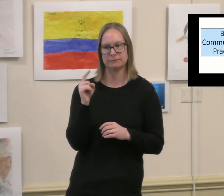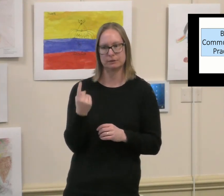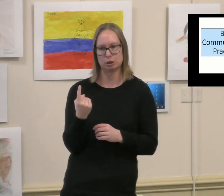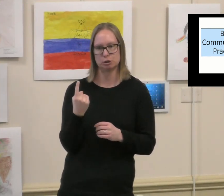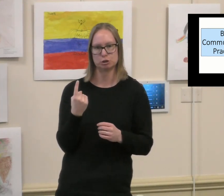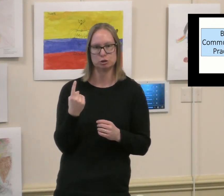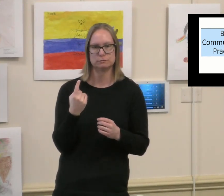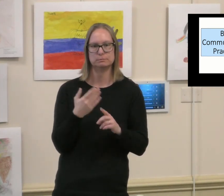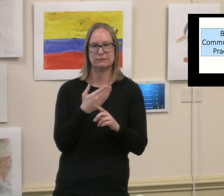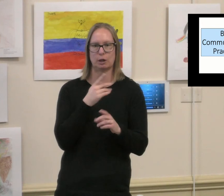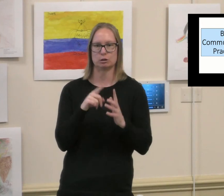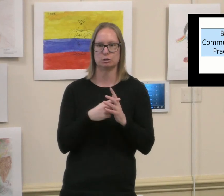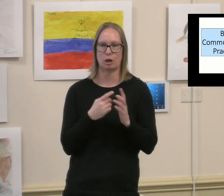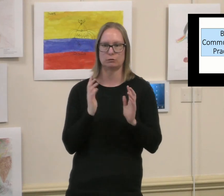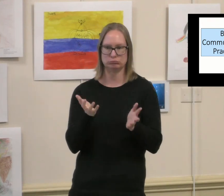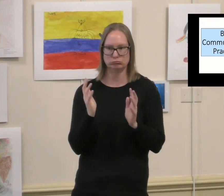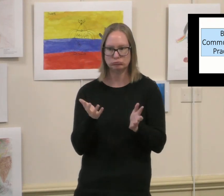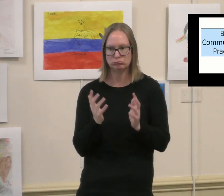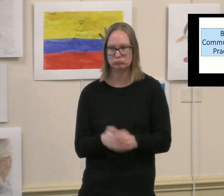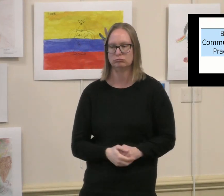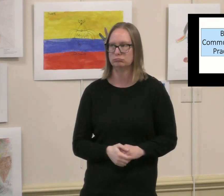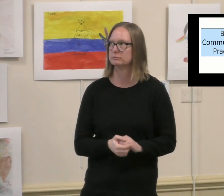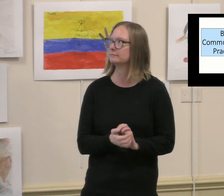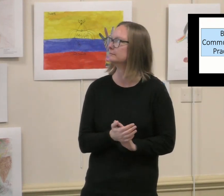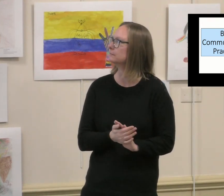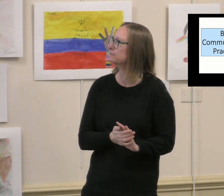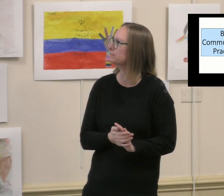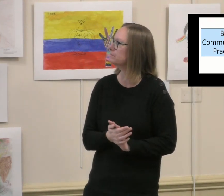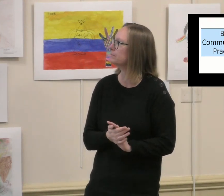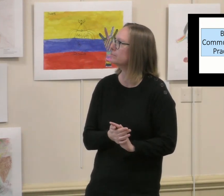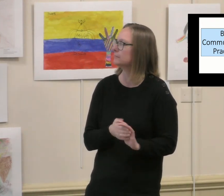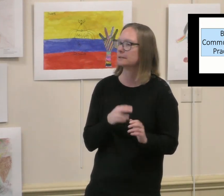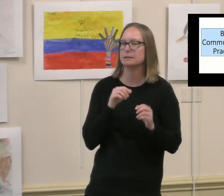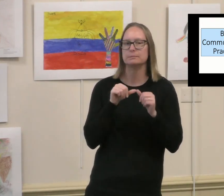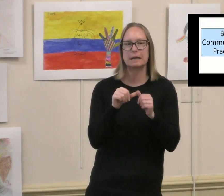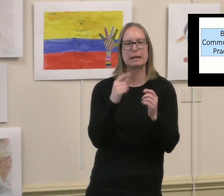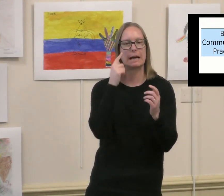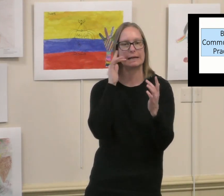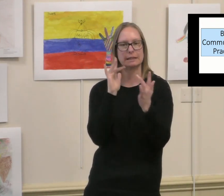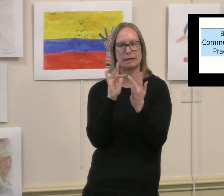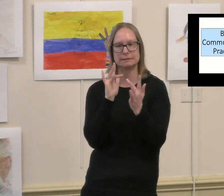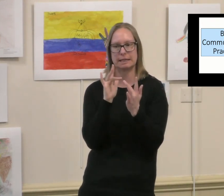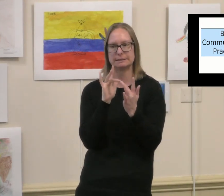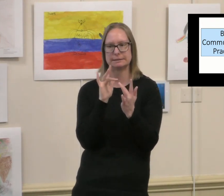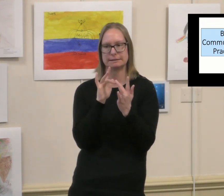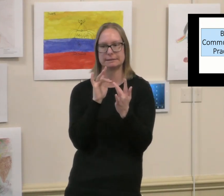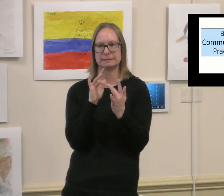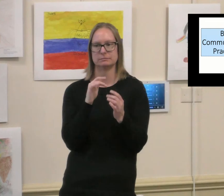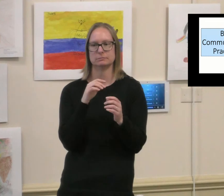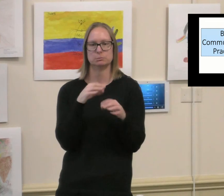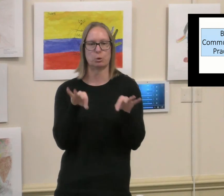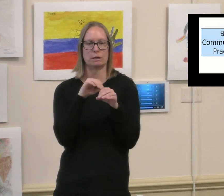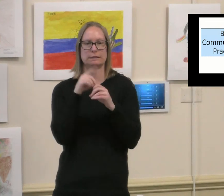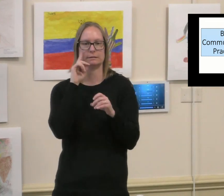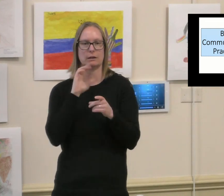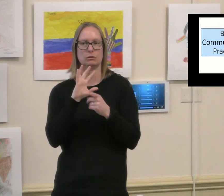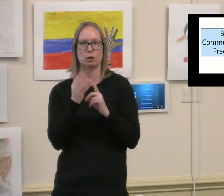Ask the deaf person first what their preferred mode of communication is before you proceed with communicating. Maintain eye contact. That's